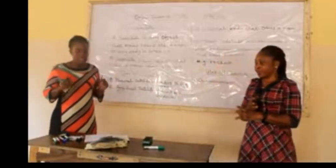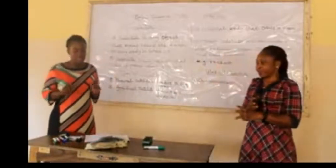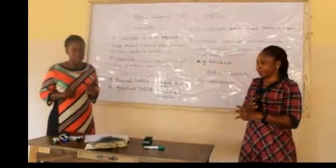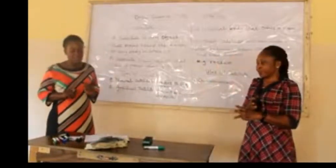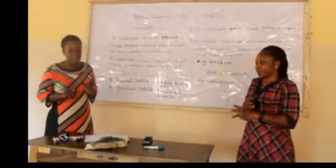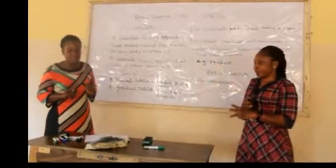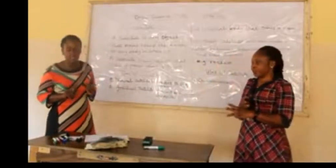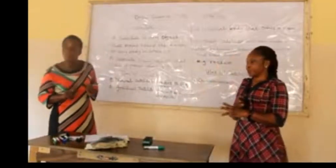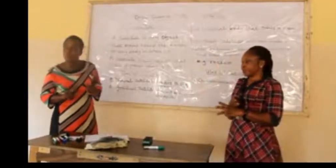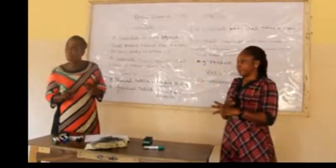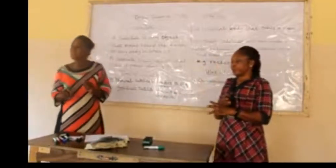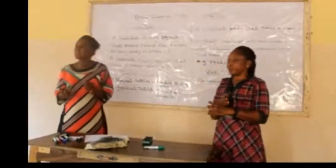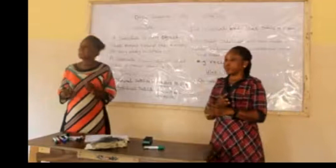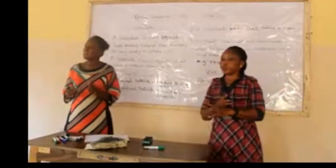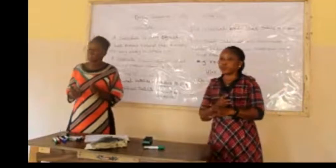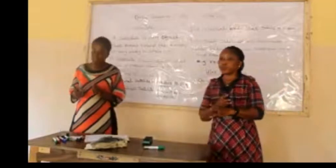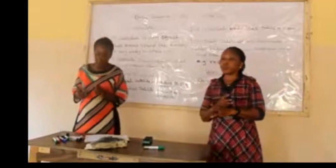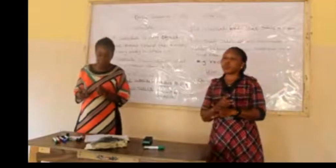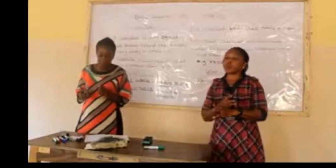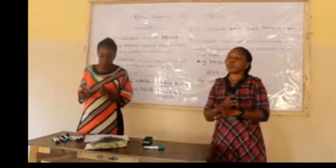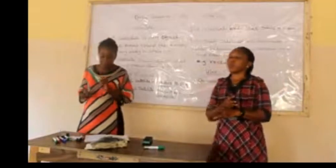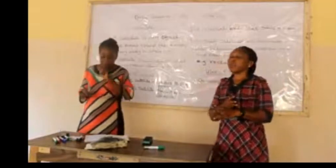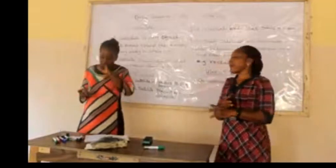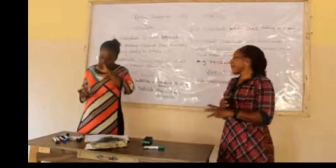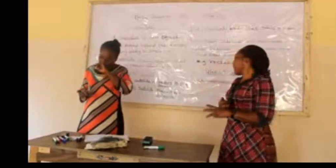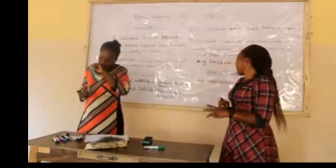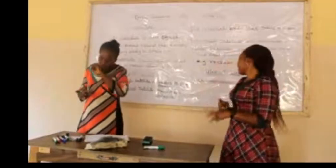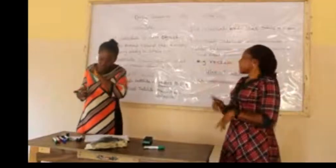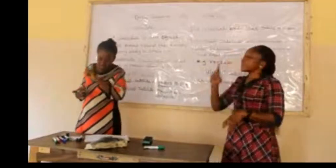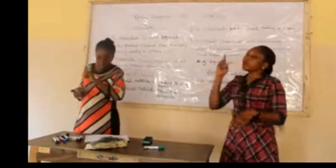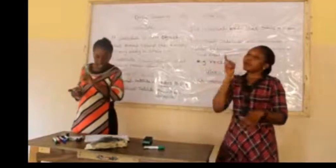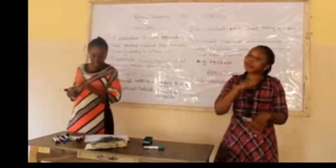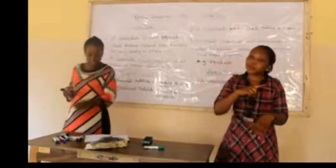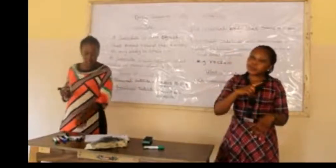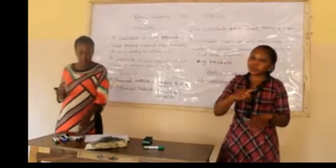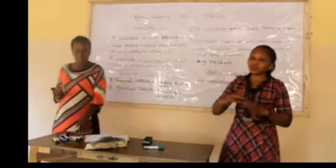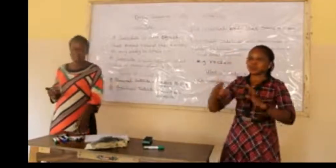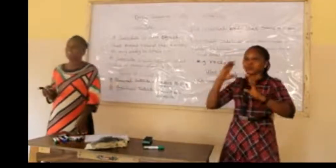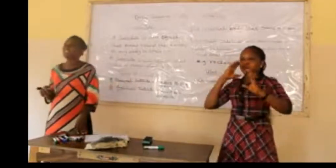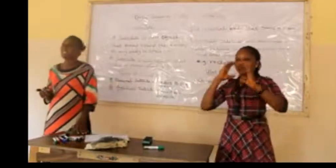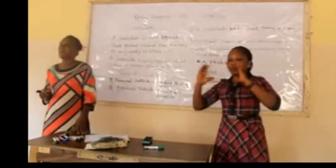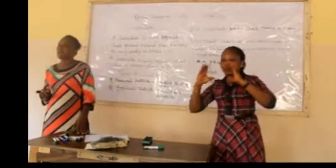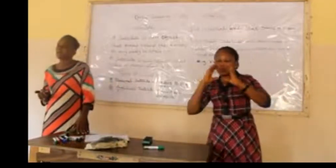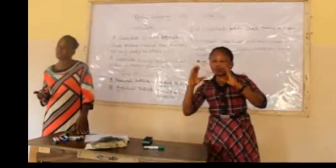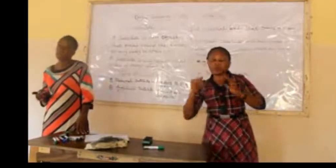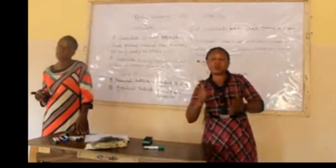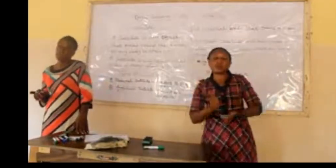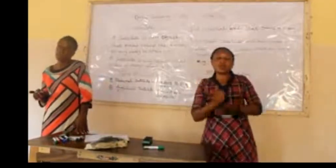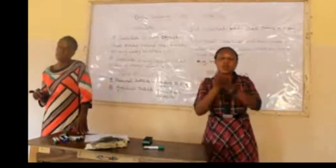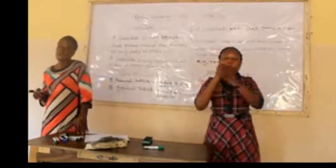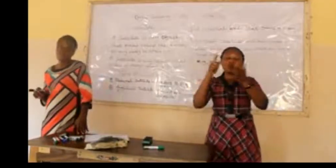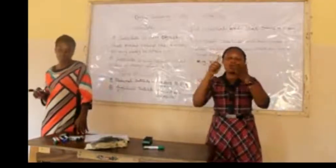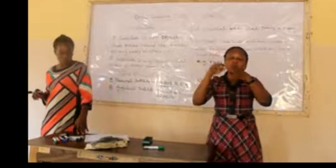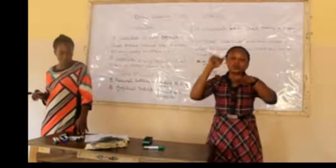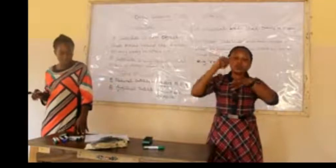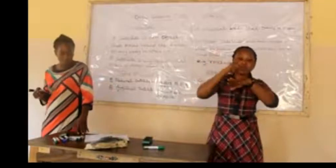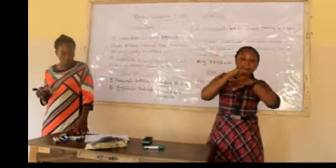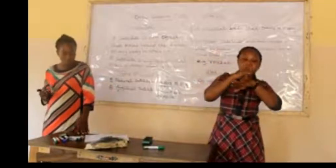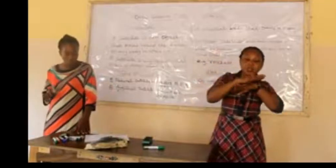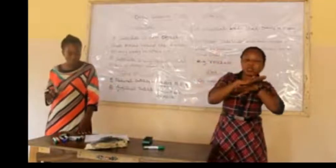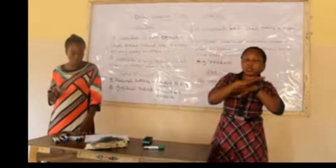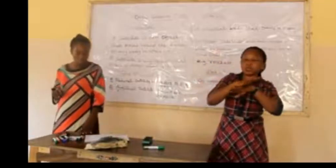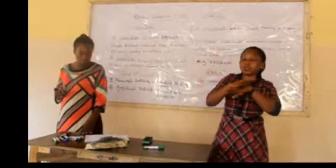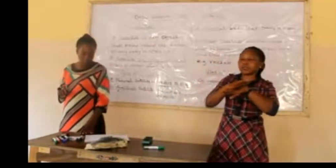or transfer telephone messages, radio and television signals across